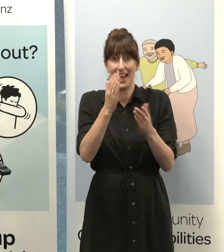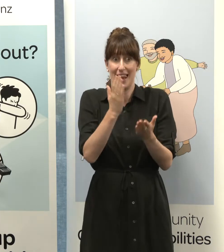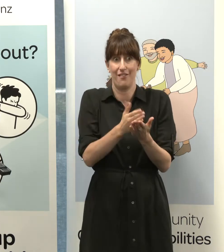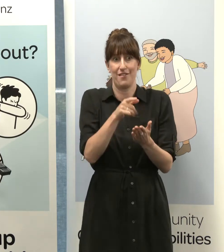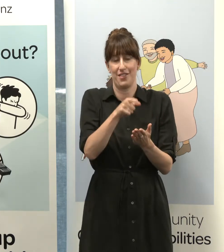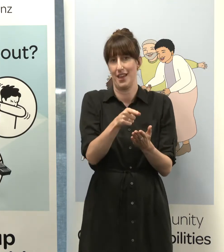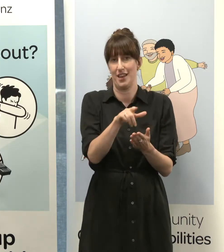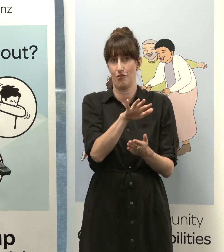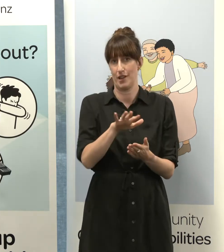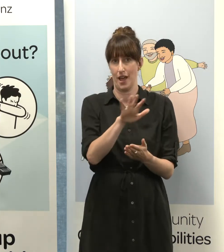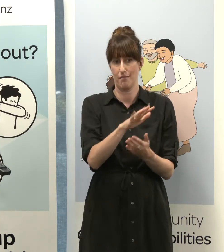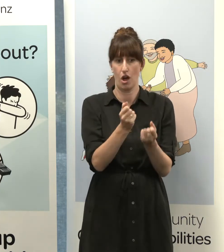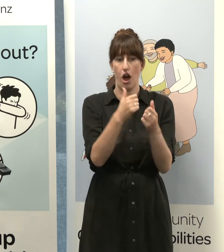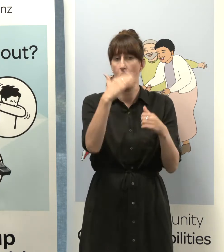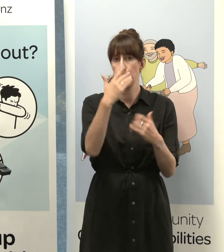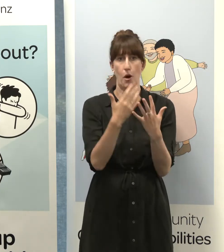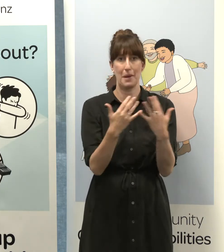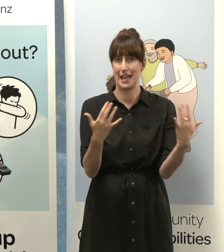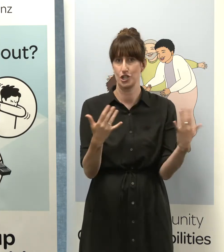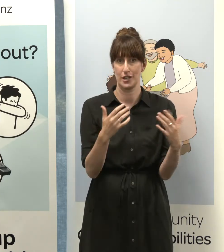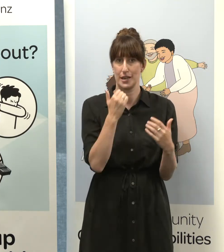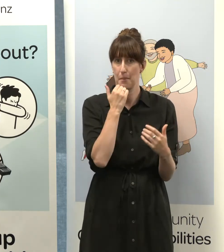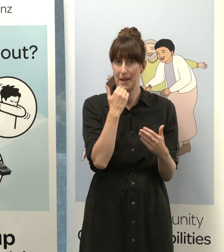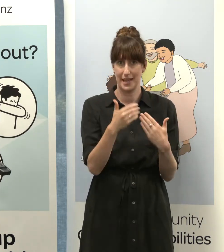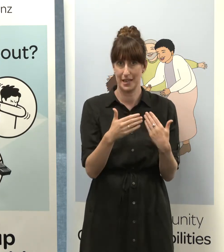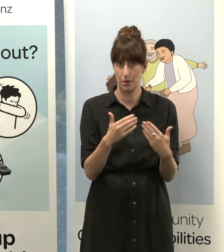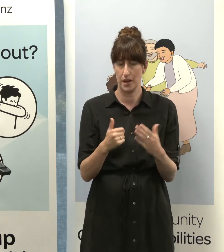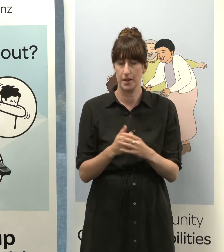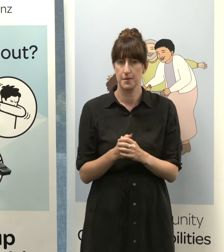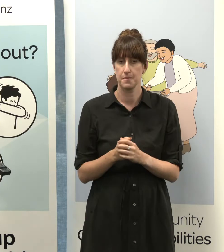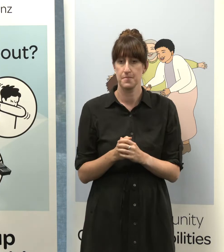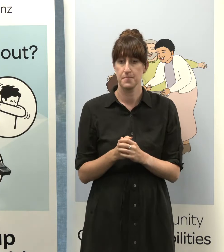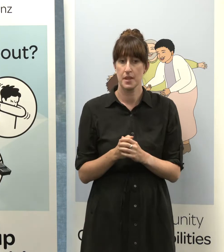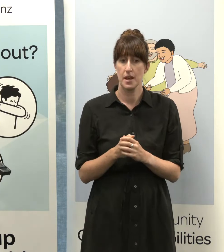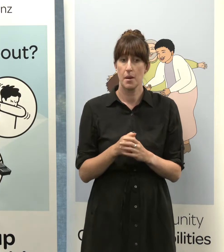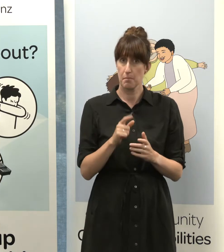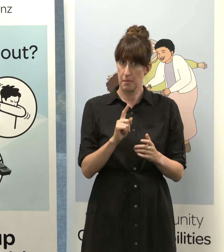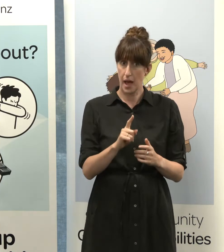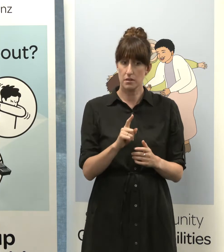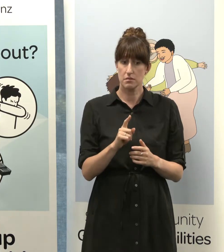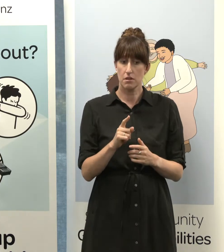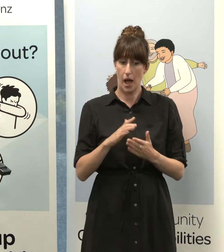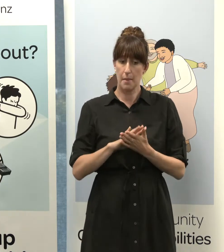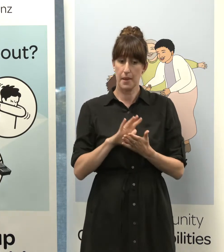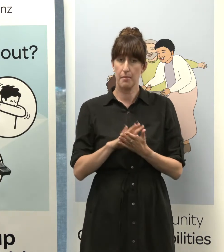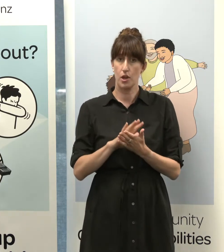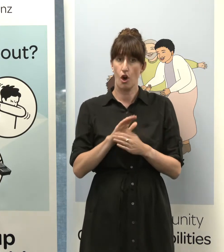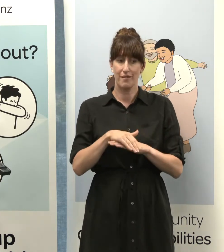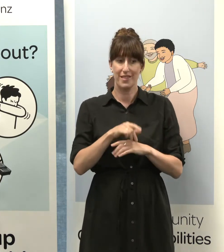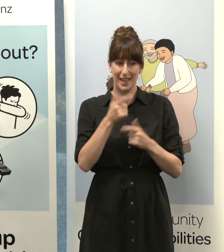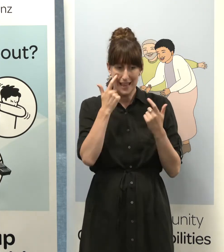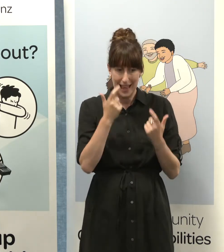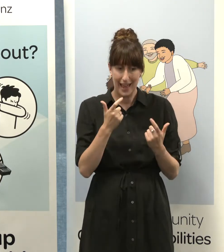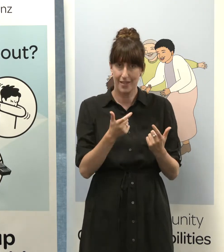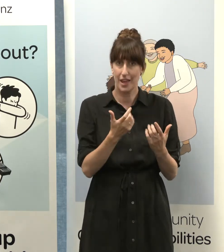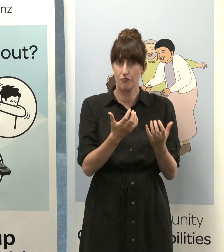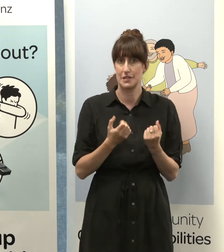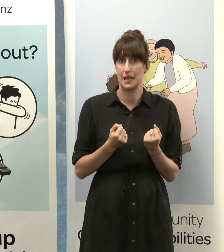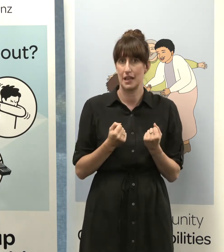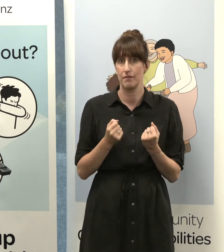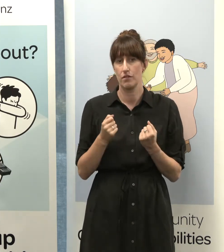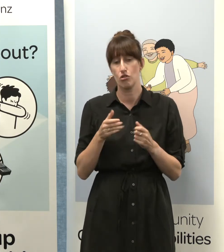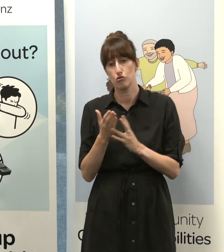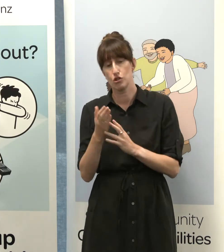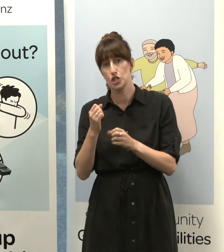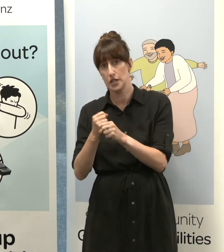For my part, I'm happy that those people are getting the care they need, whether it's in the community and through general practice and support they need, or the hospital care